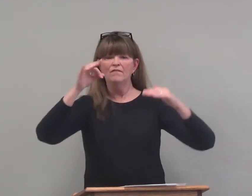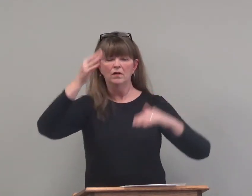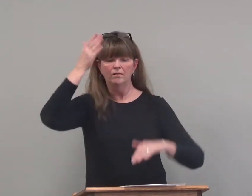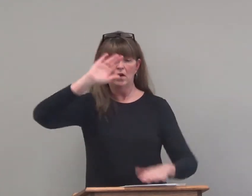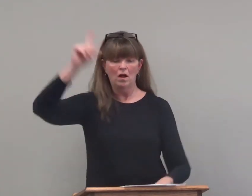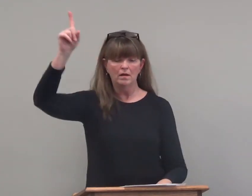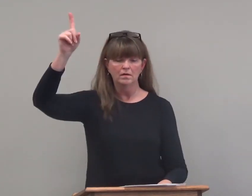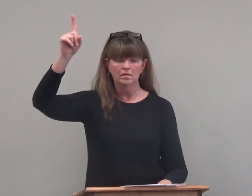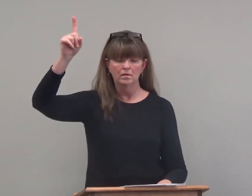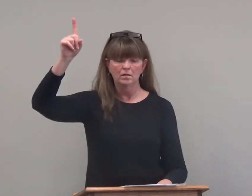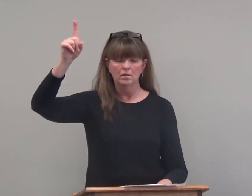if you